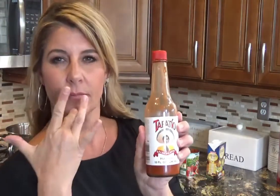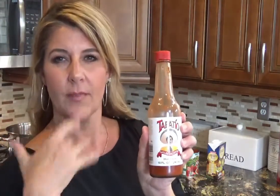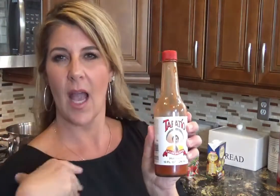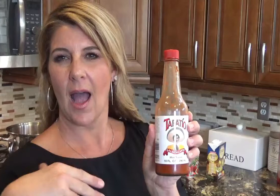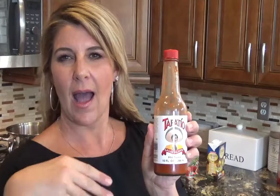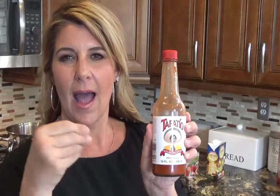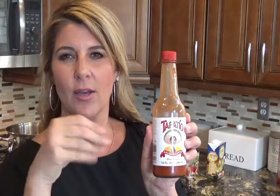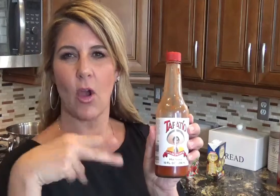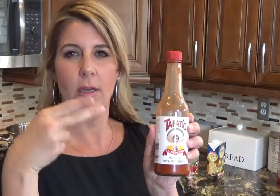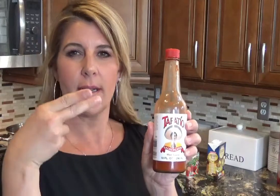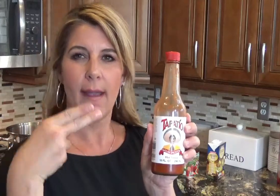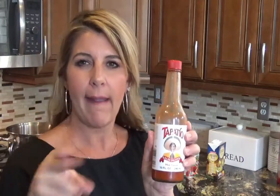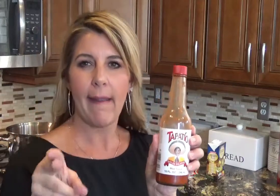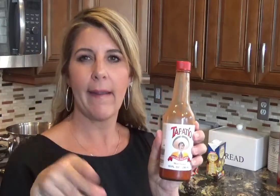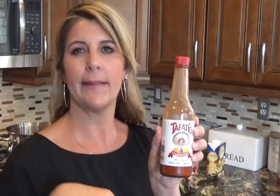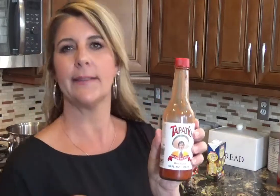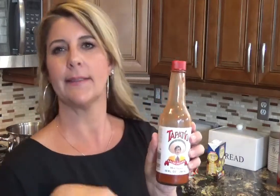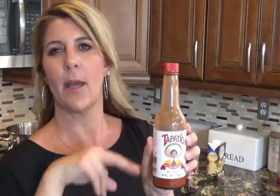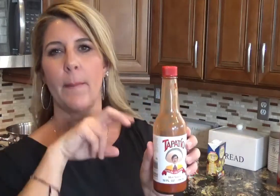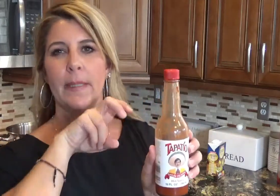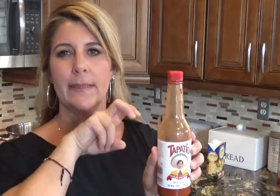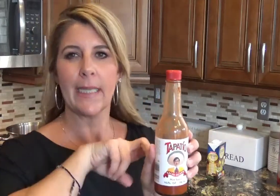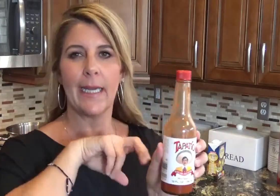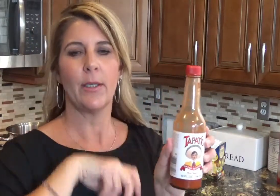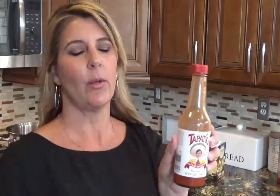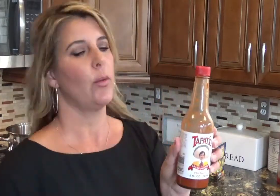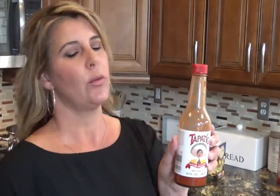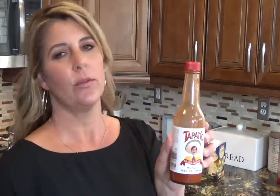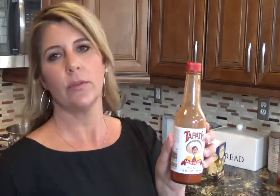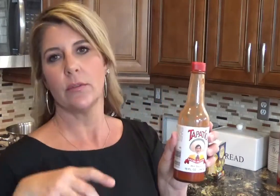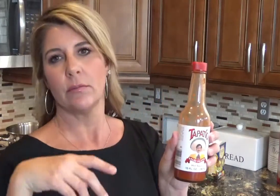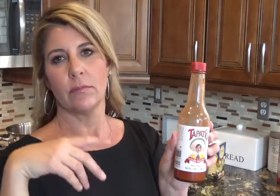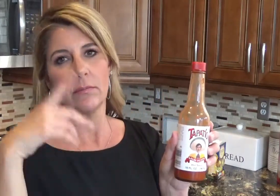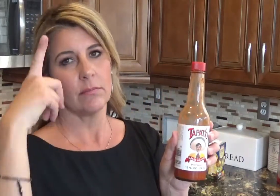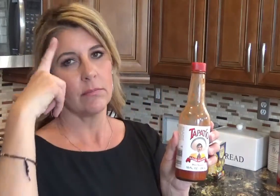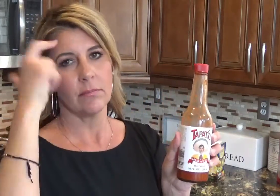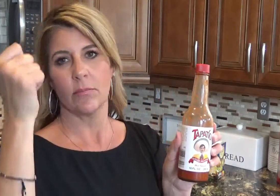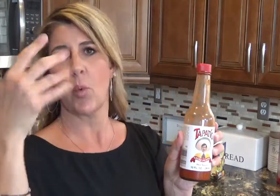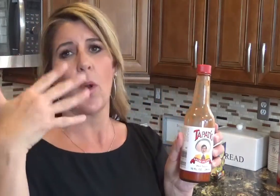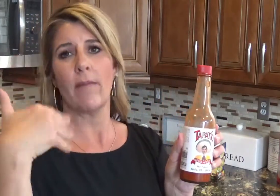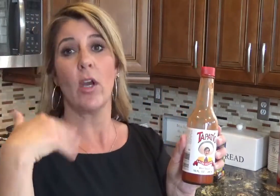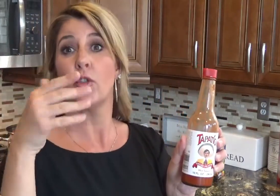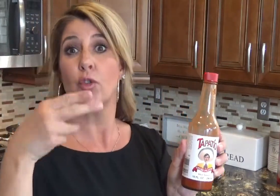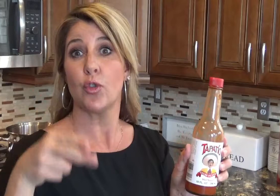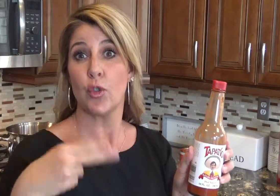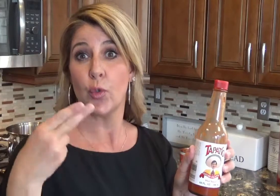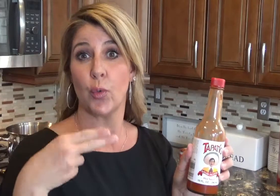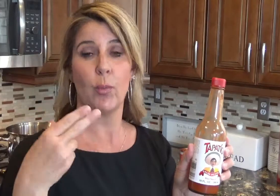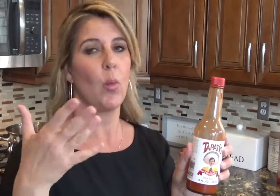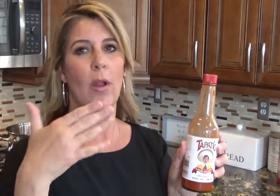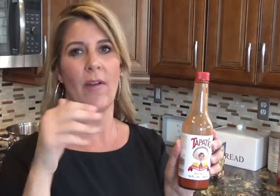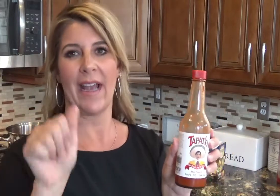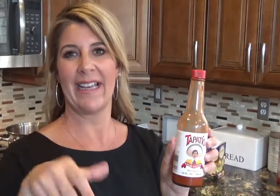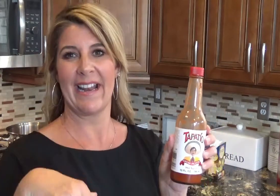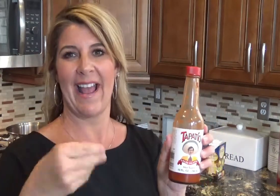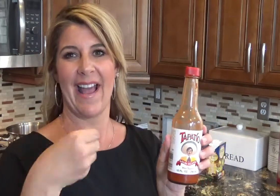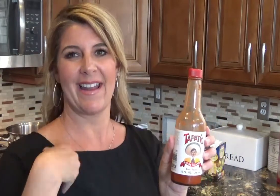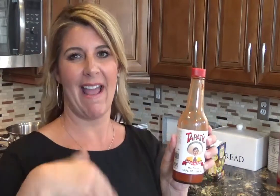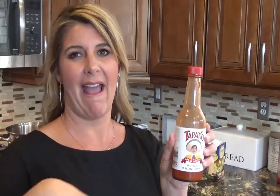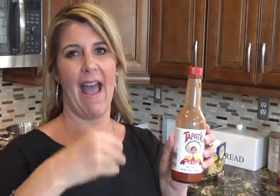This is my favorite. I add to eggs, I add to my potatoes, I add to anything. In soup, anything I can